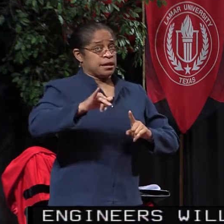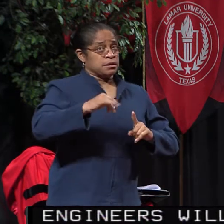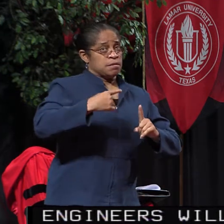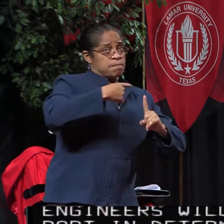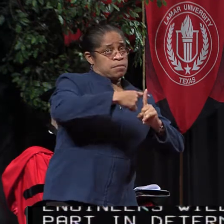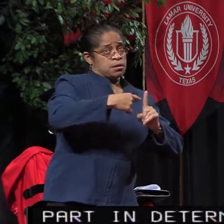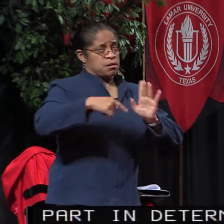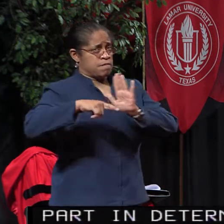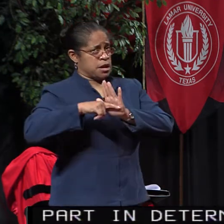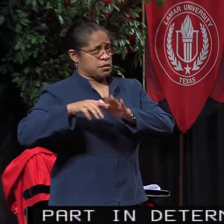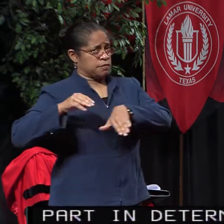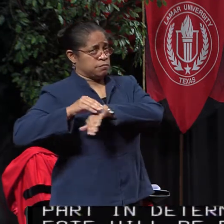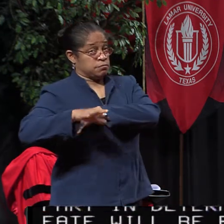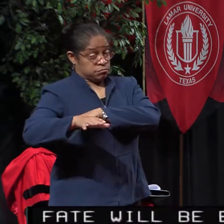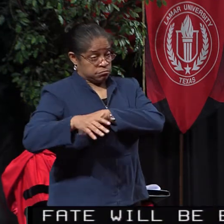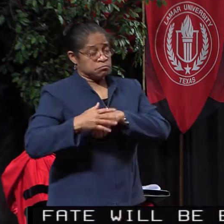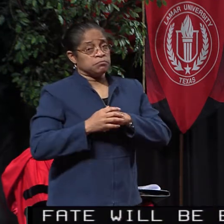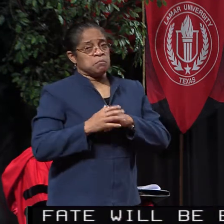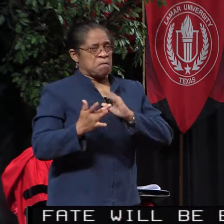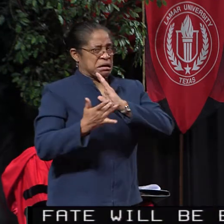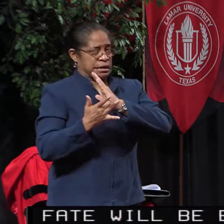the application of technology.